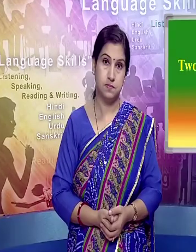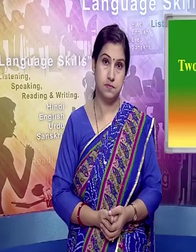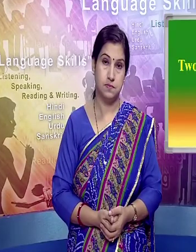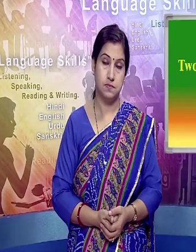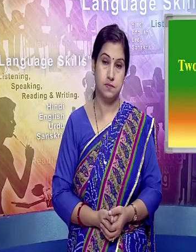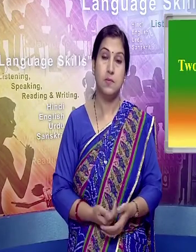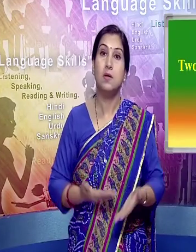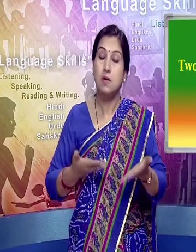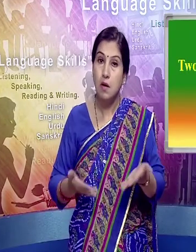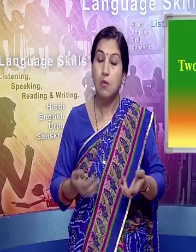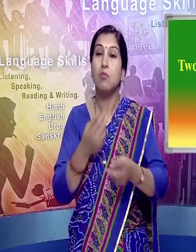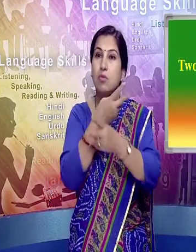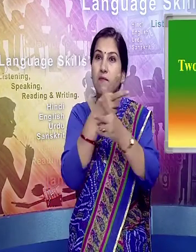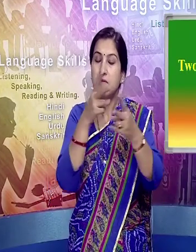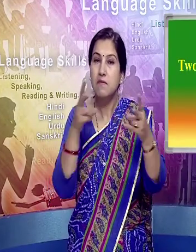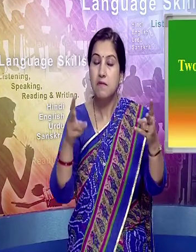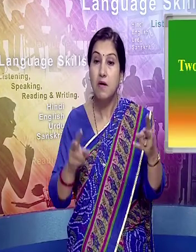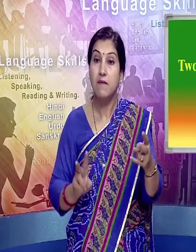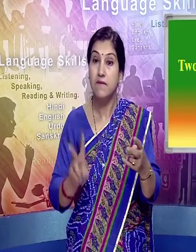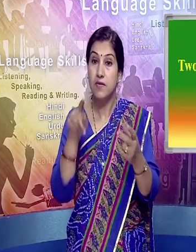Now, there are different types of vitamins.